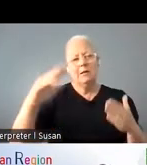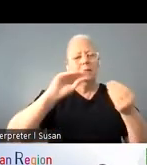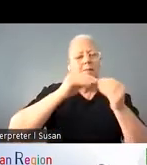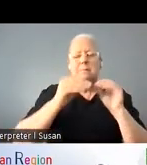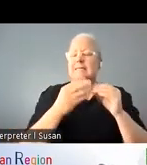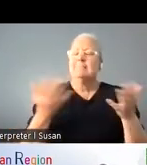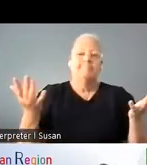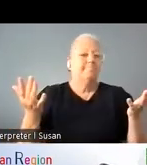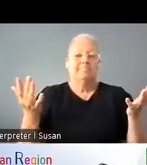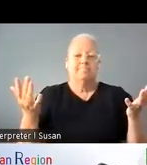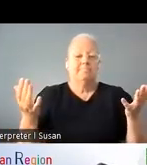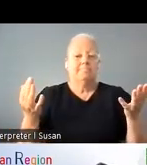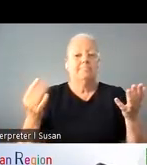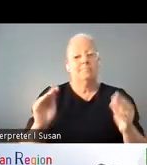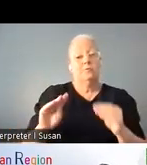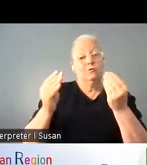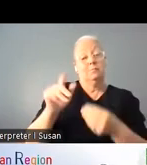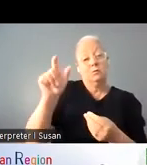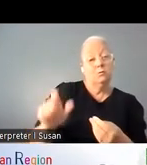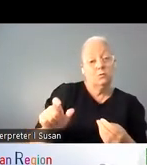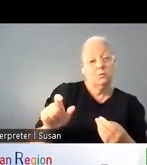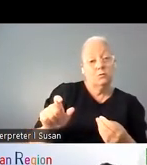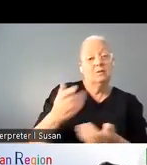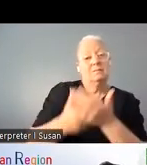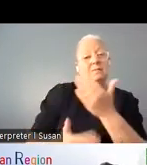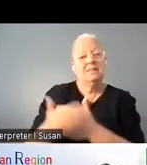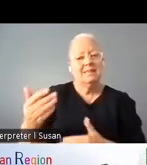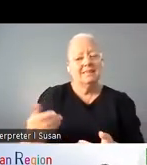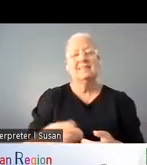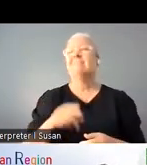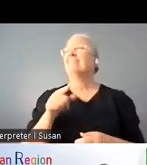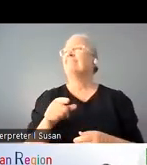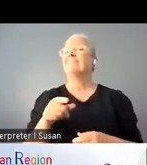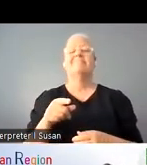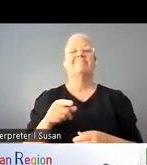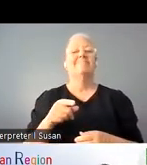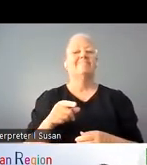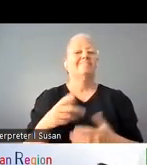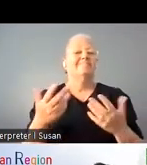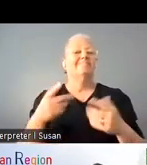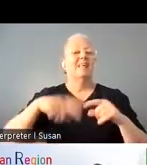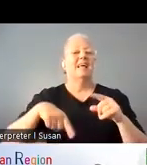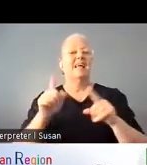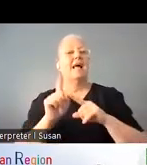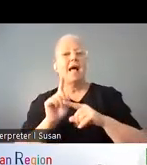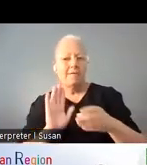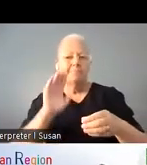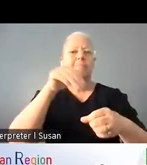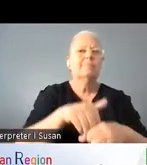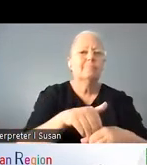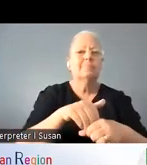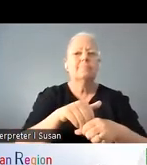young person with psychosocial disabilities rarely have the opportunity to participate equally in the society as this due